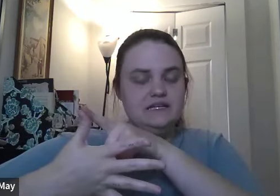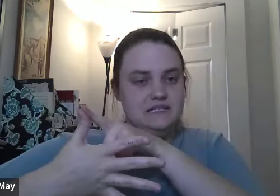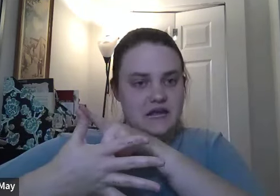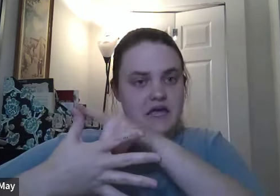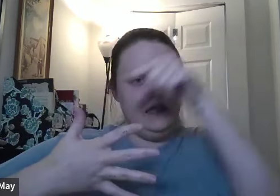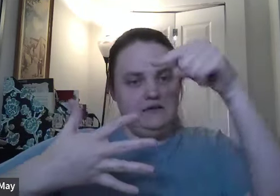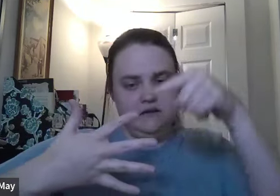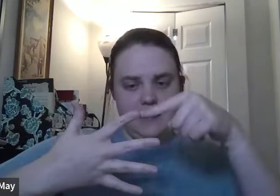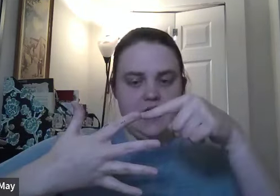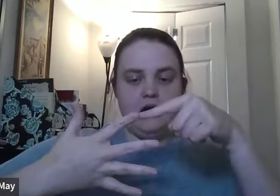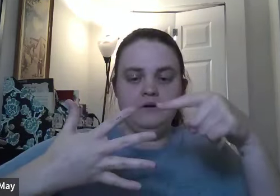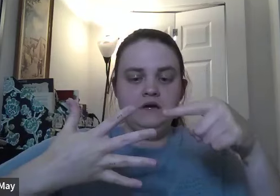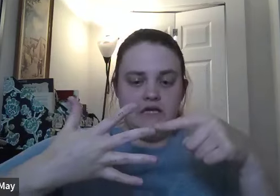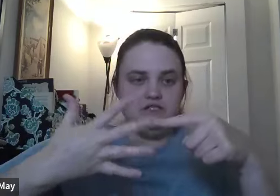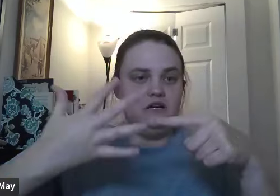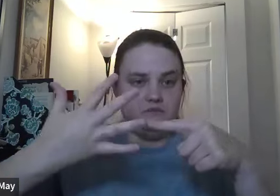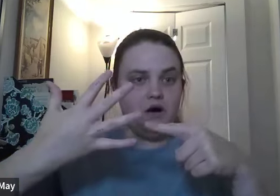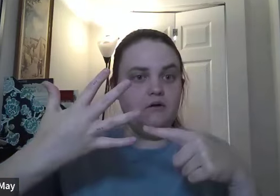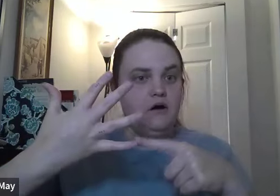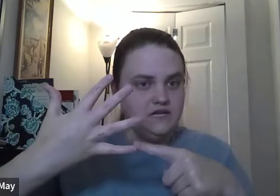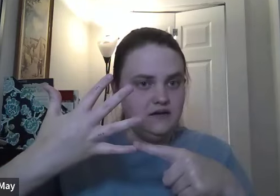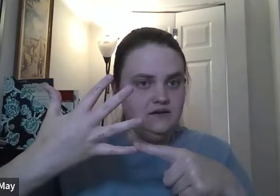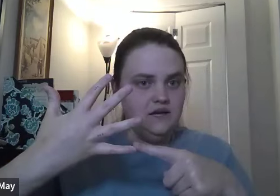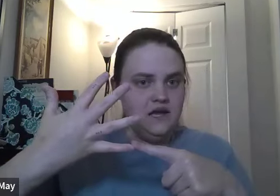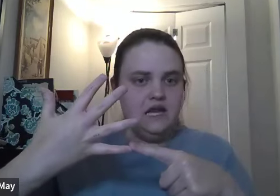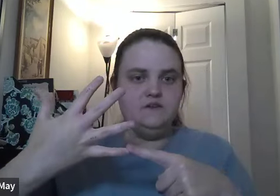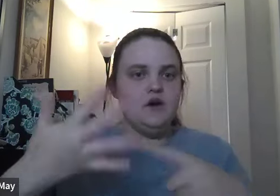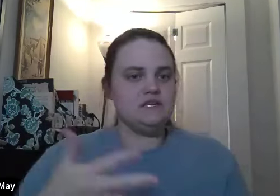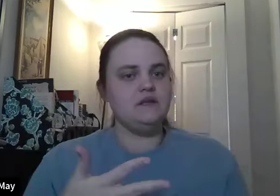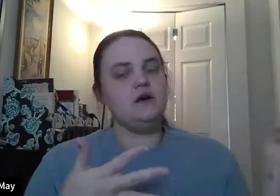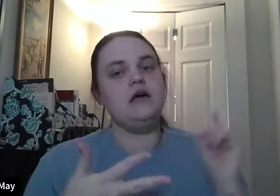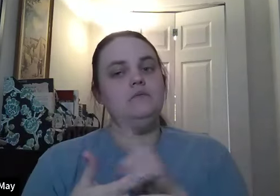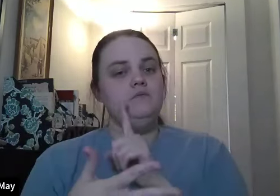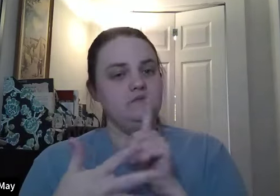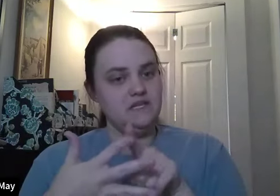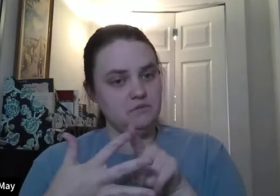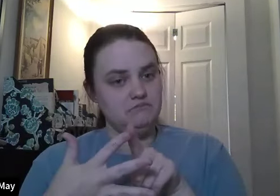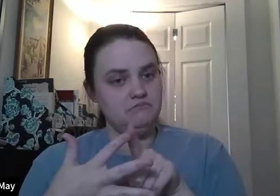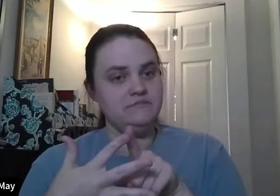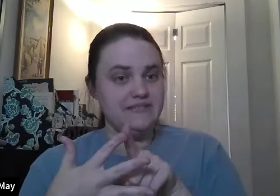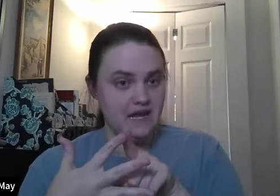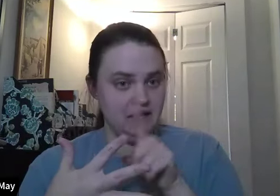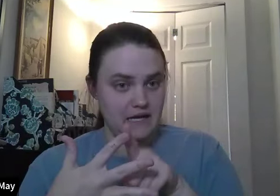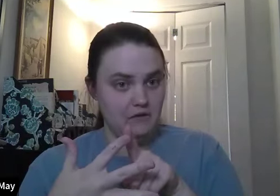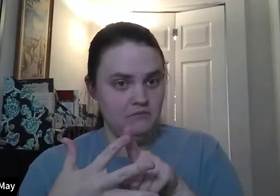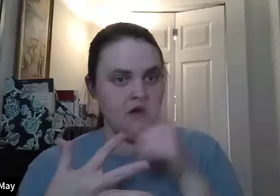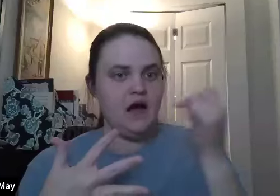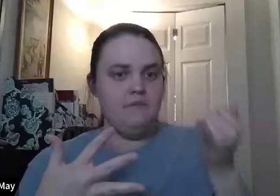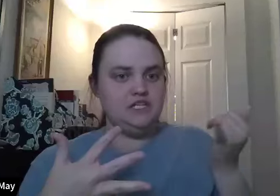as today, now, yesterday, tomorrow, all day. And if you notice, I'd be like, okay, this one today, like now, I made sure